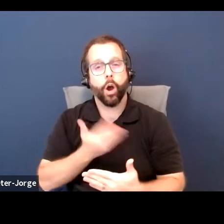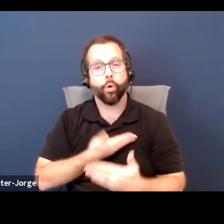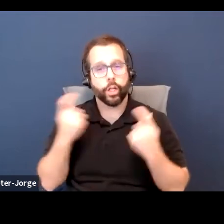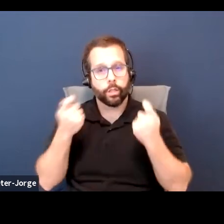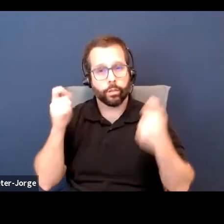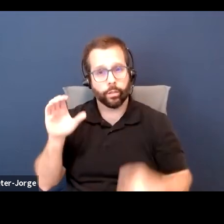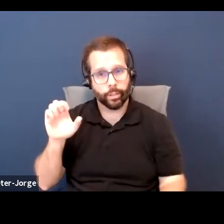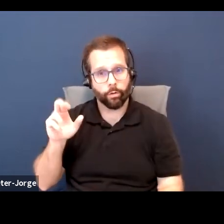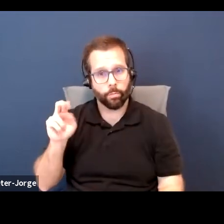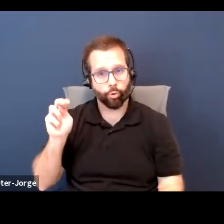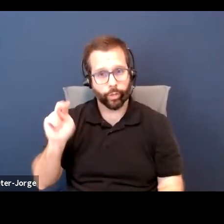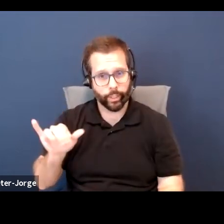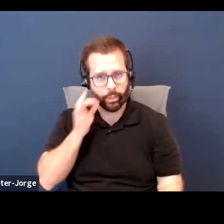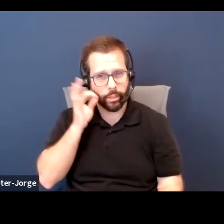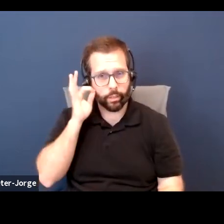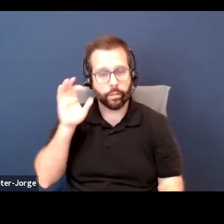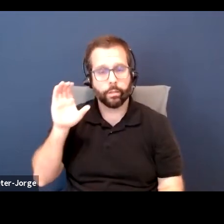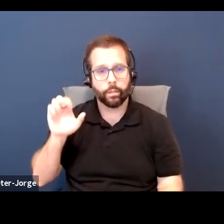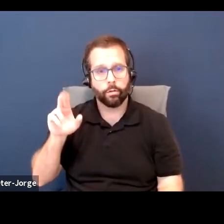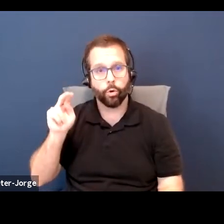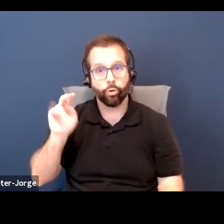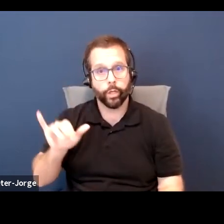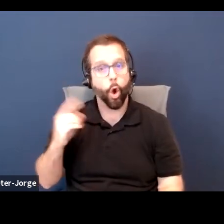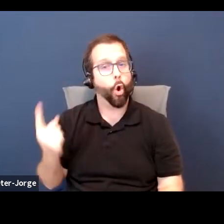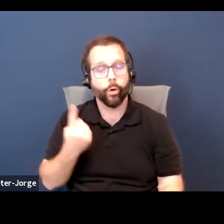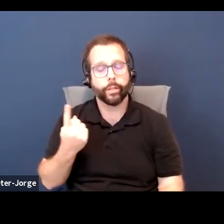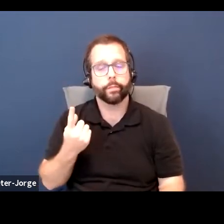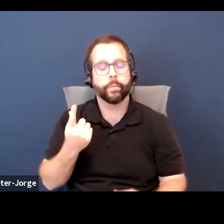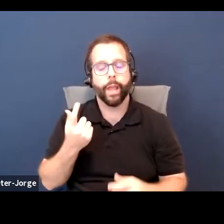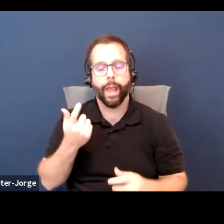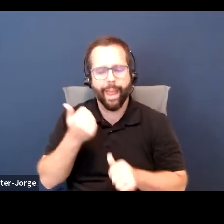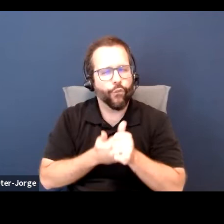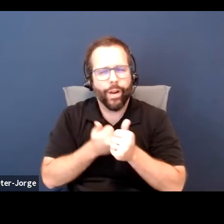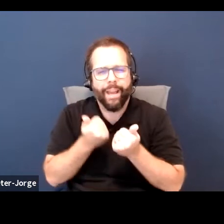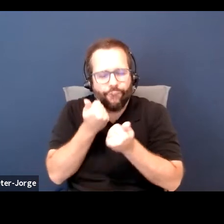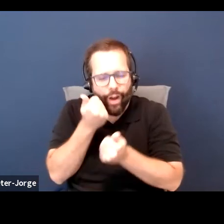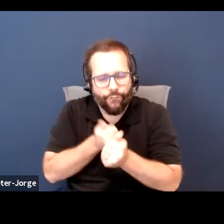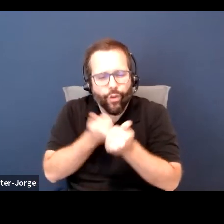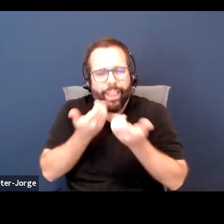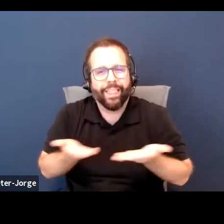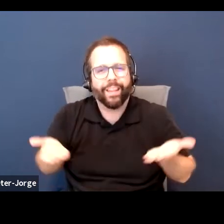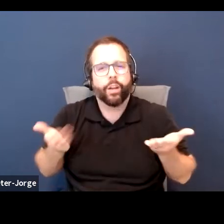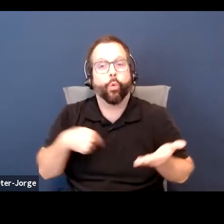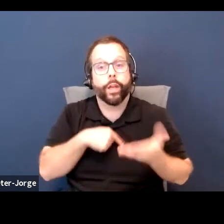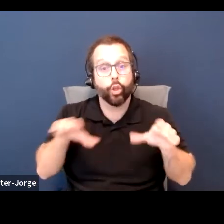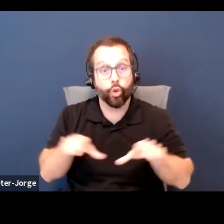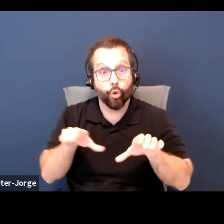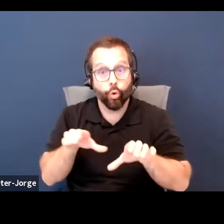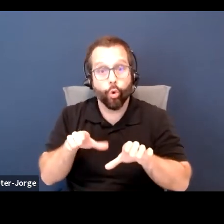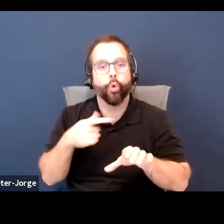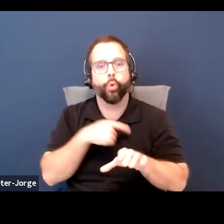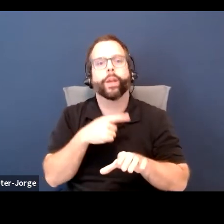Everything that we do, we start off giving prayers to the four directions, and not the hokey